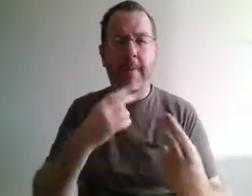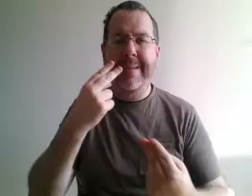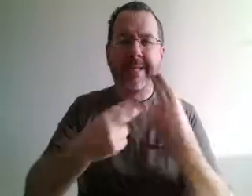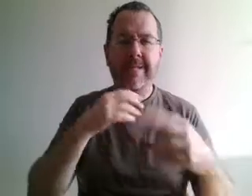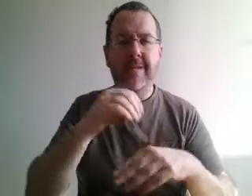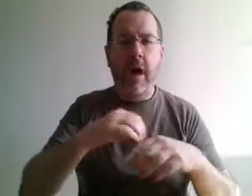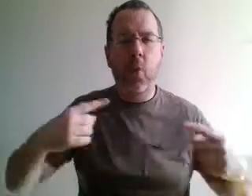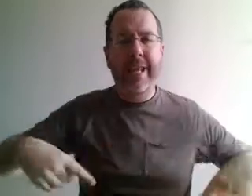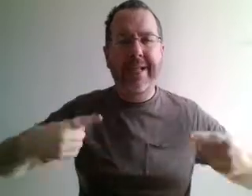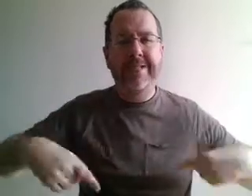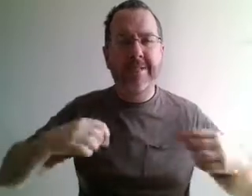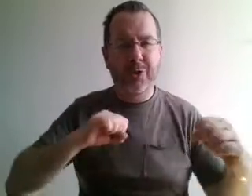driving and delivering?